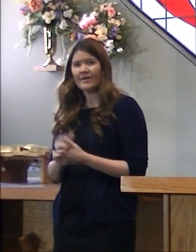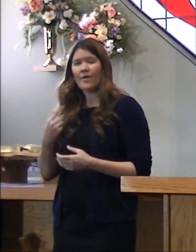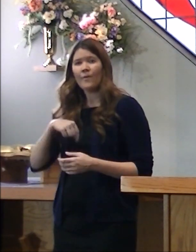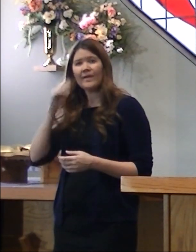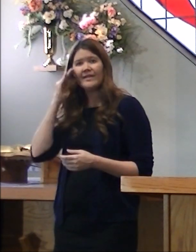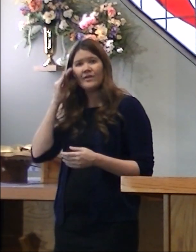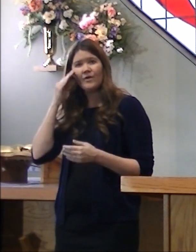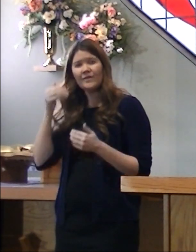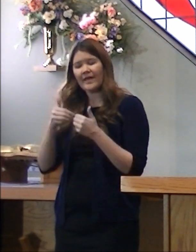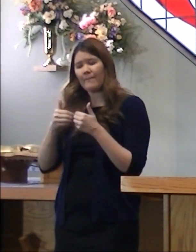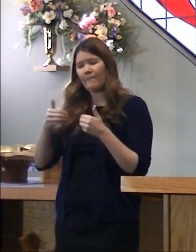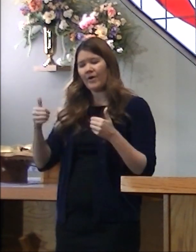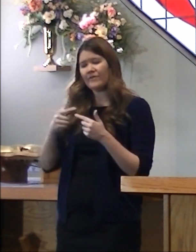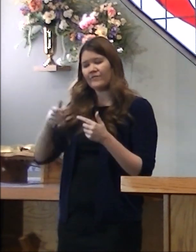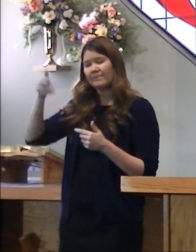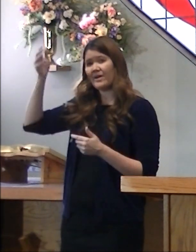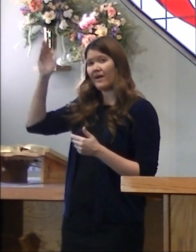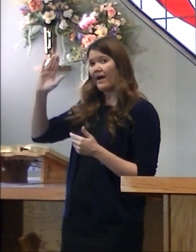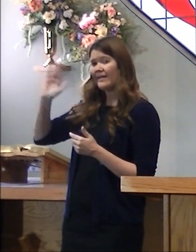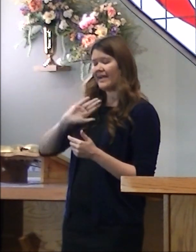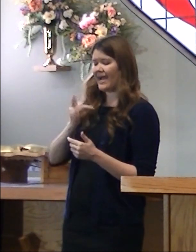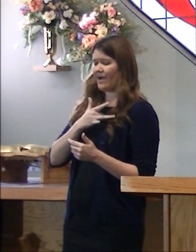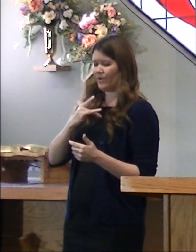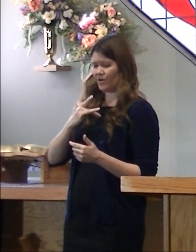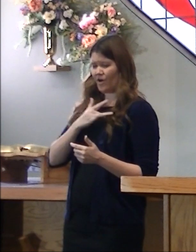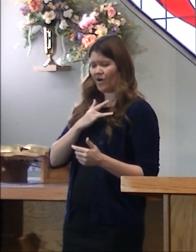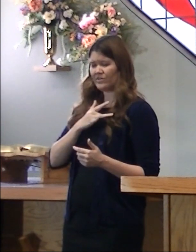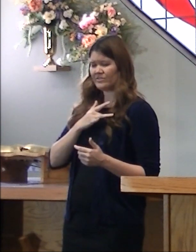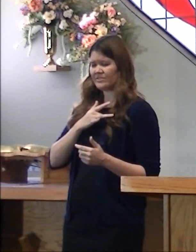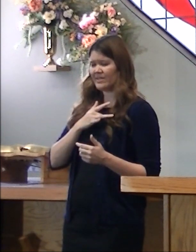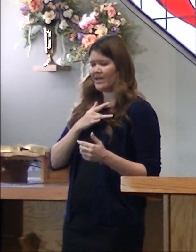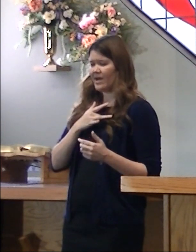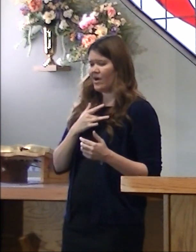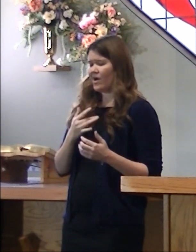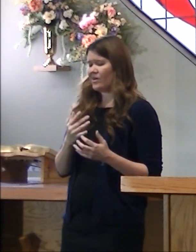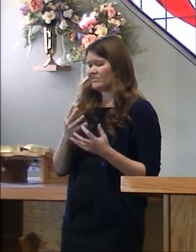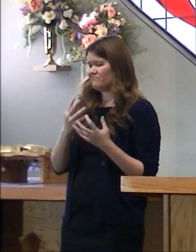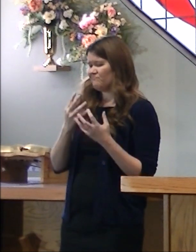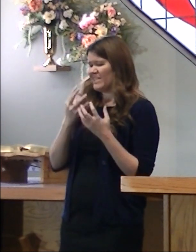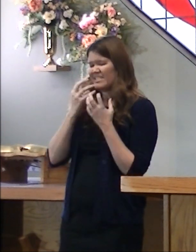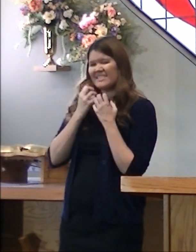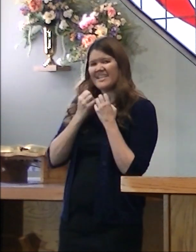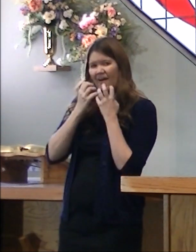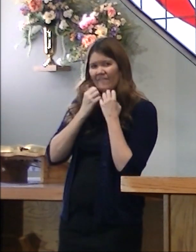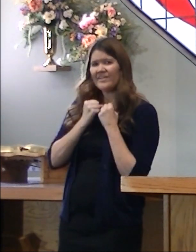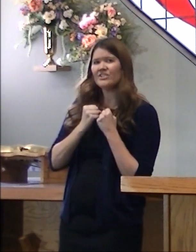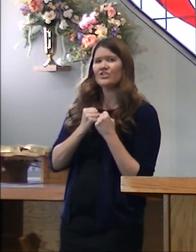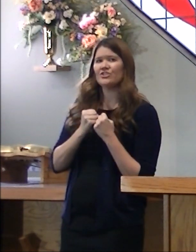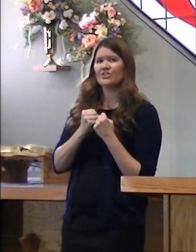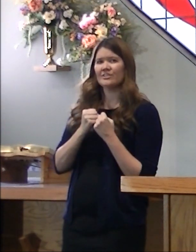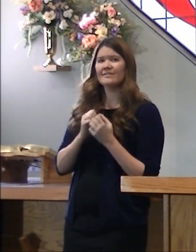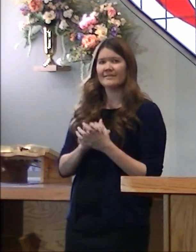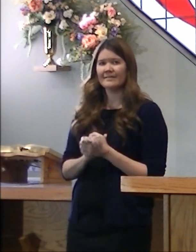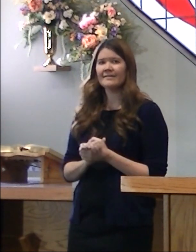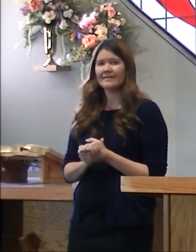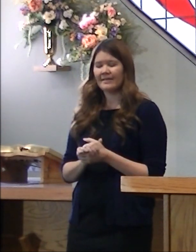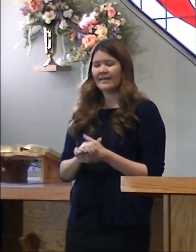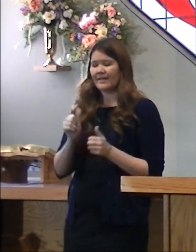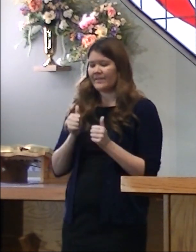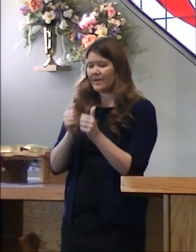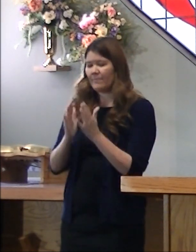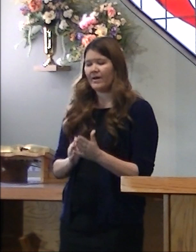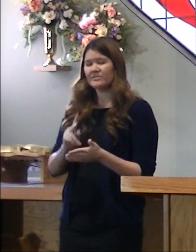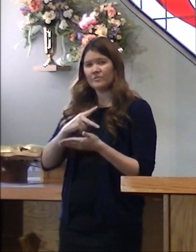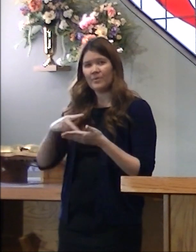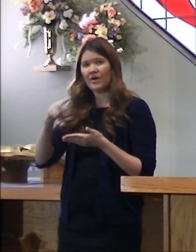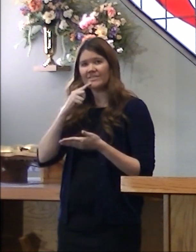that apart from God, our hearts are overcome by a strange, selfish, ever-changing will. The Apostle Paul tells